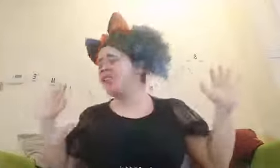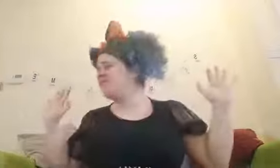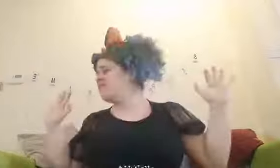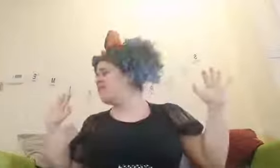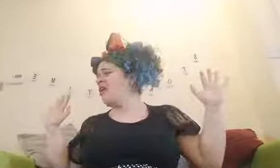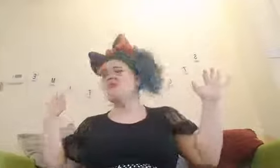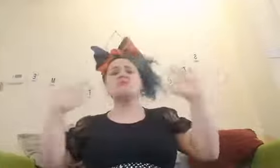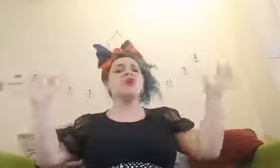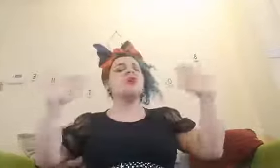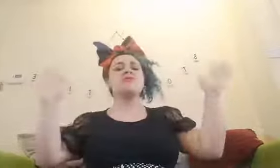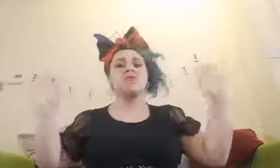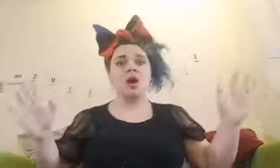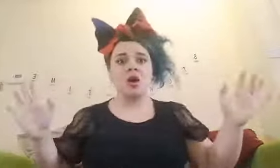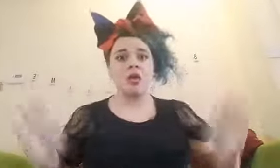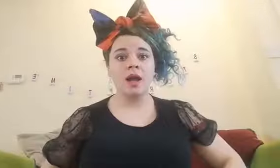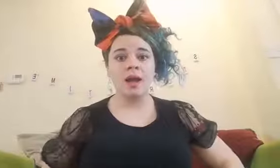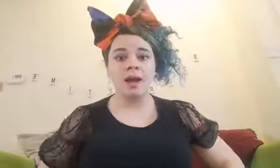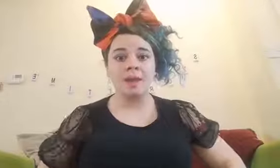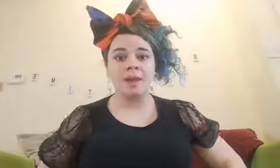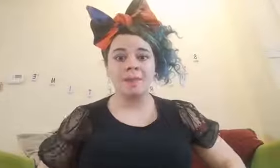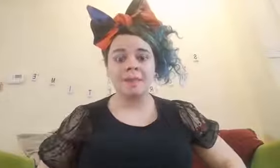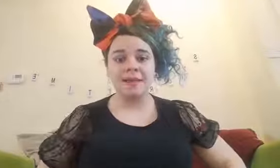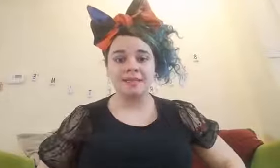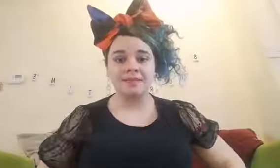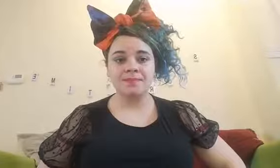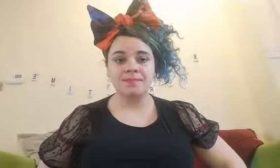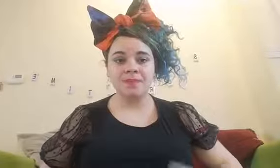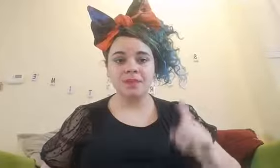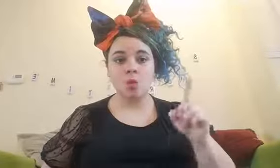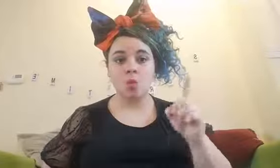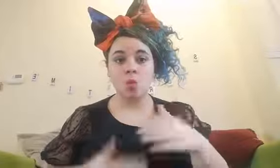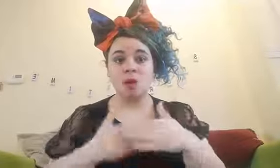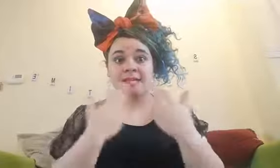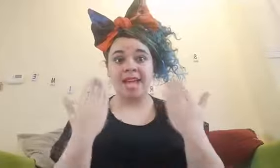Oh, no. But one day,